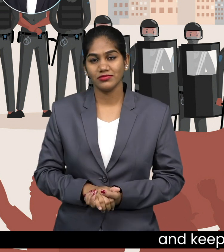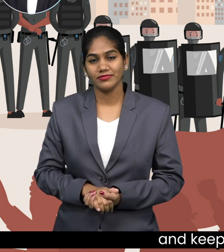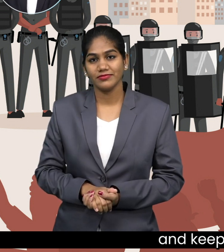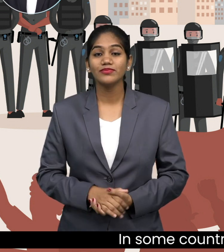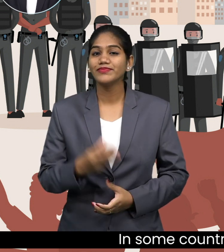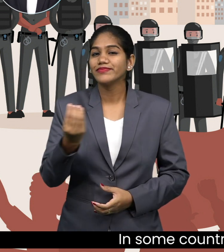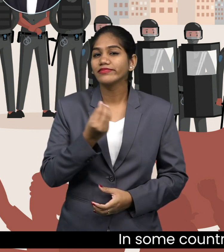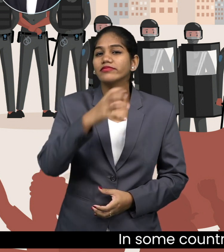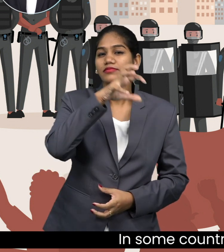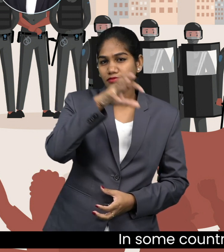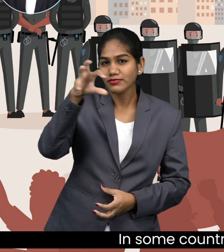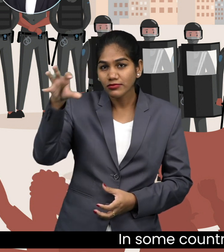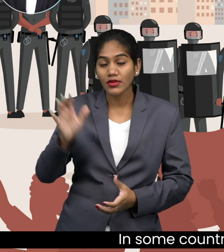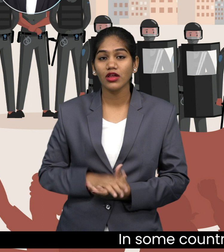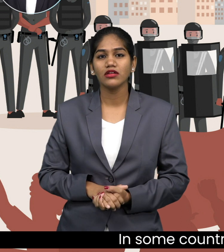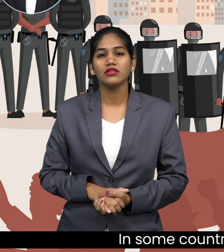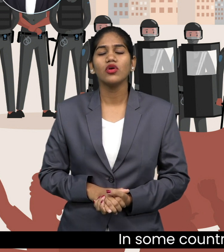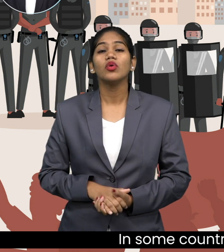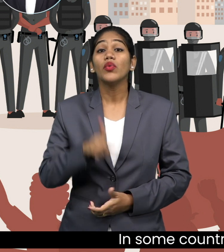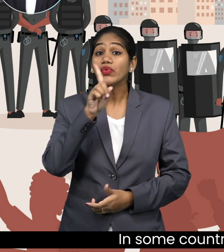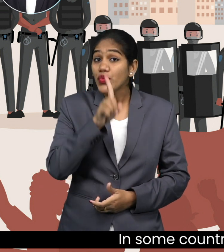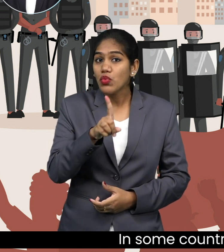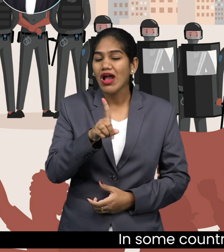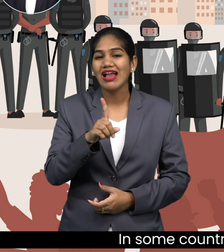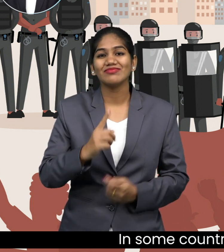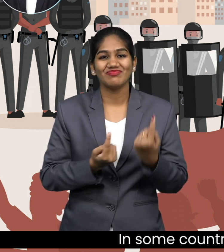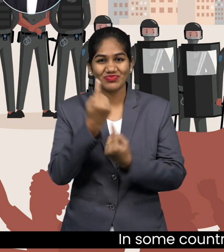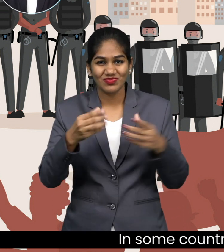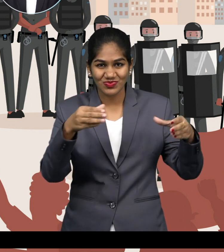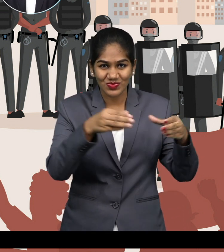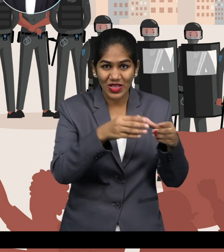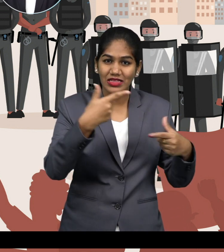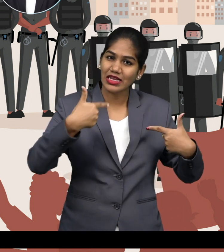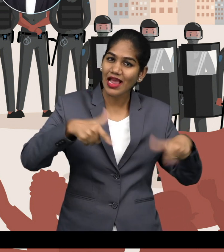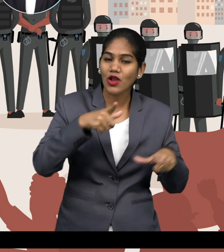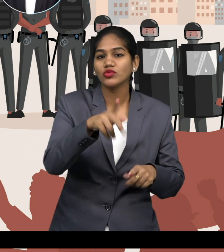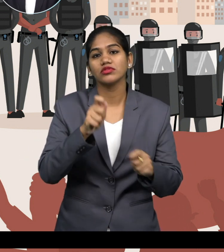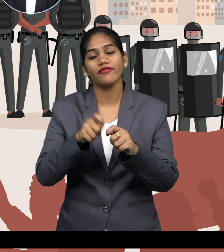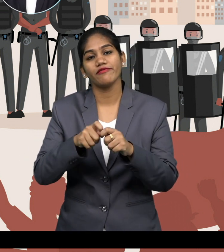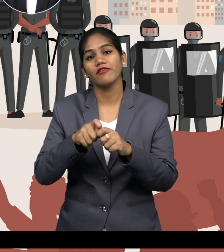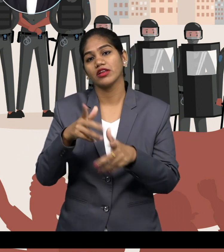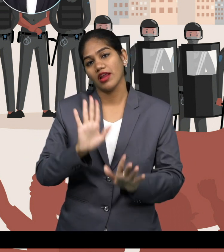In some countries, only one party is allowed to function.